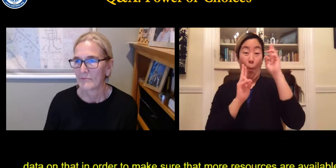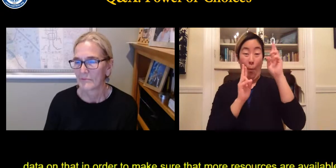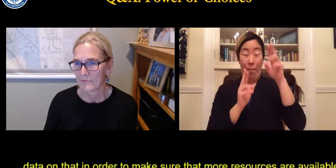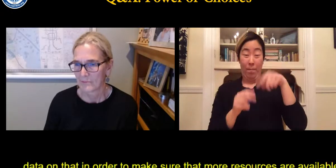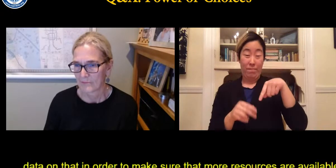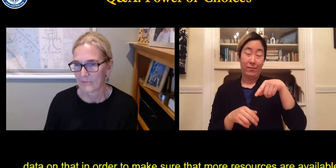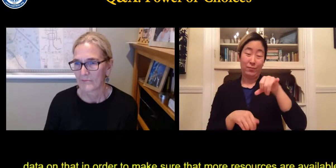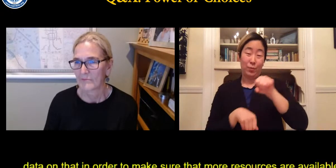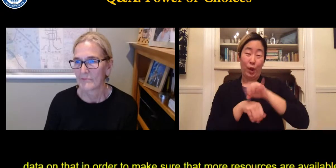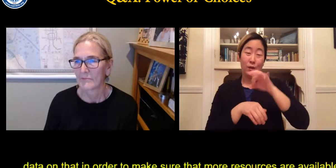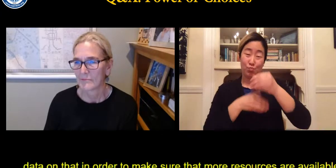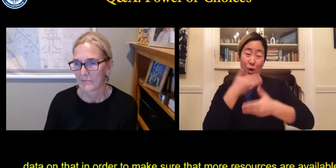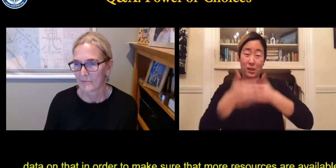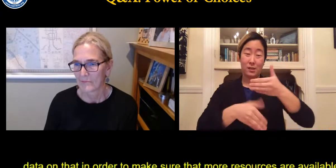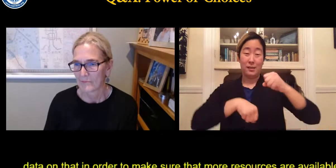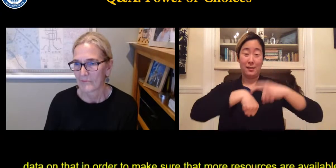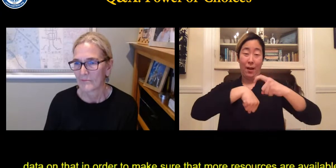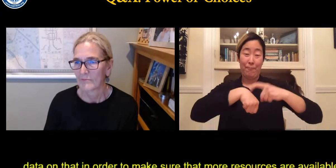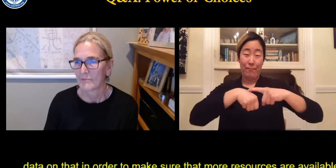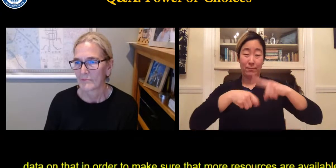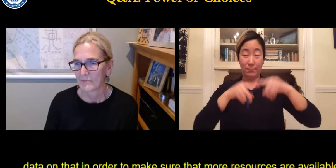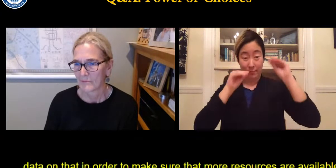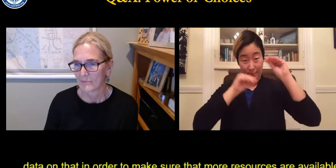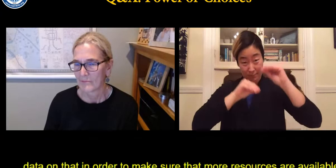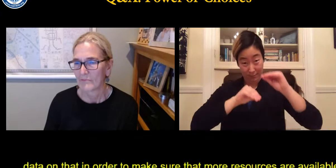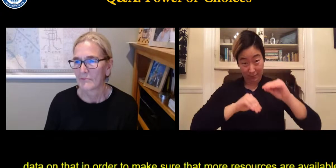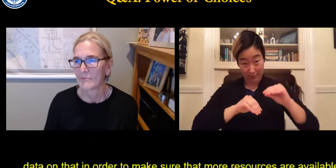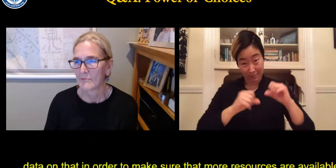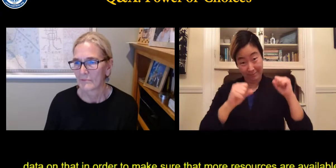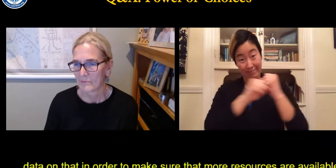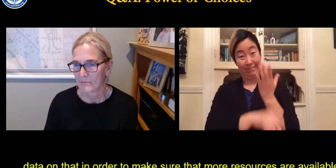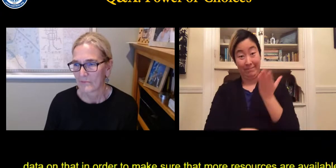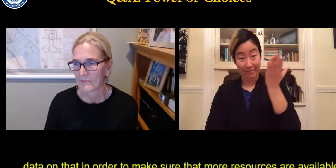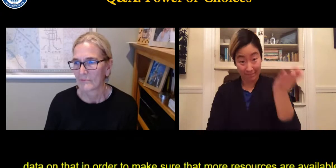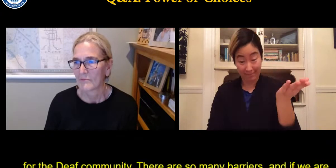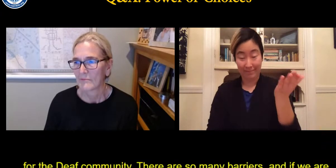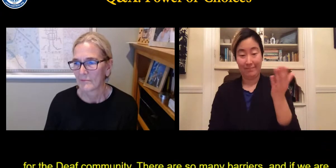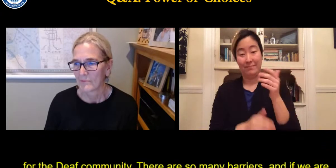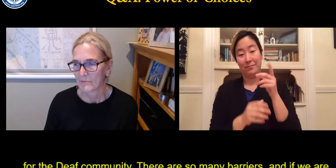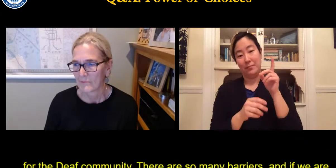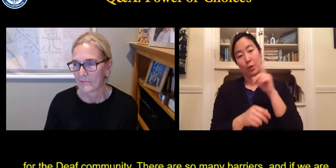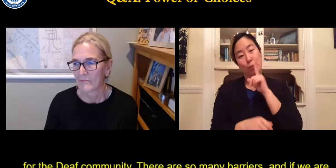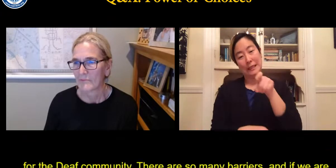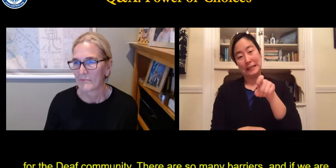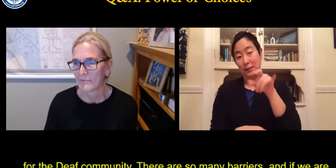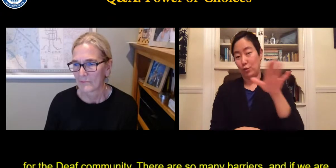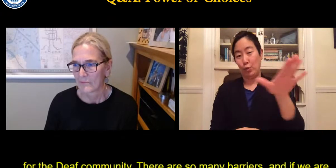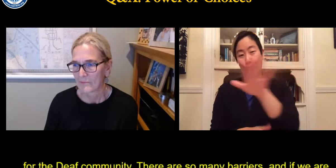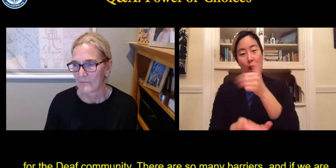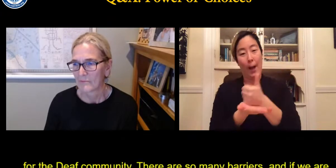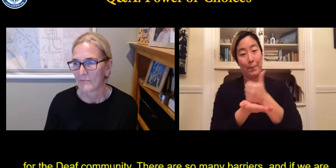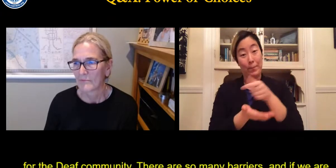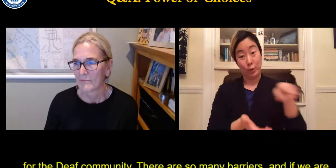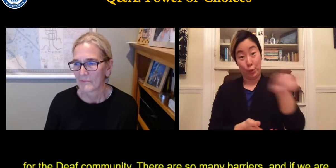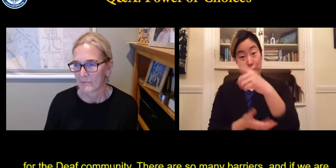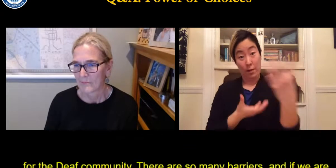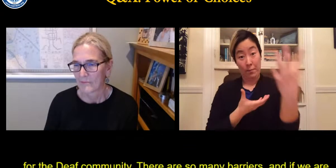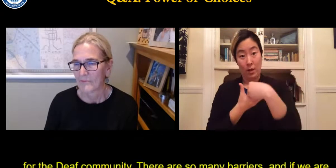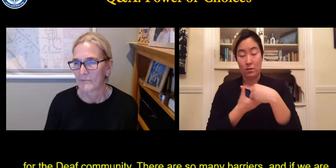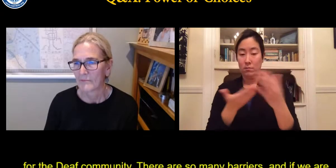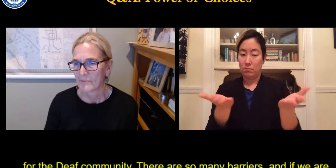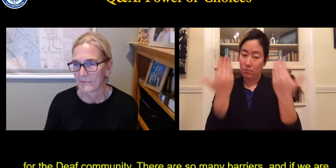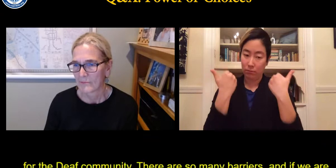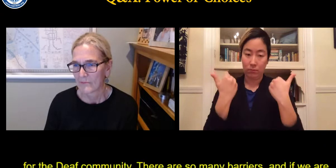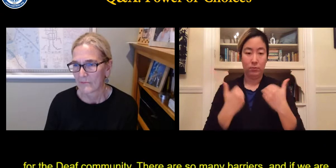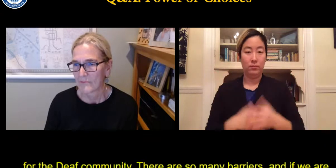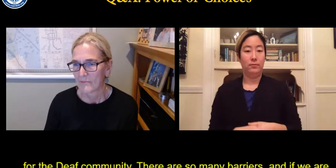professionals, and so on and so on. And so that's part of what would be incorporated in that bill. Now, submitting a bill to legislature takes time